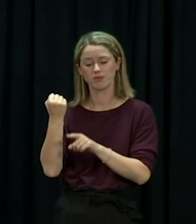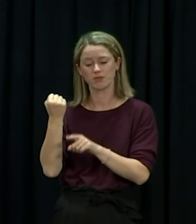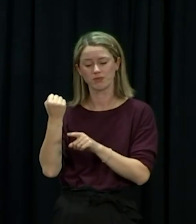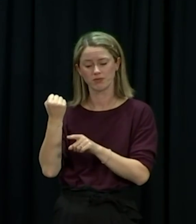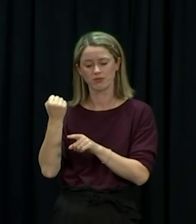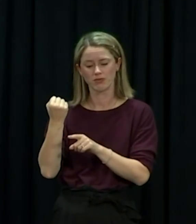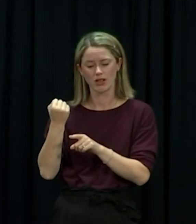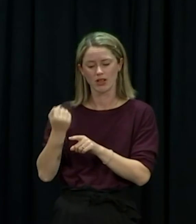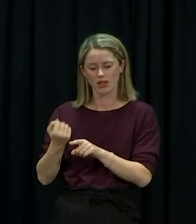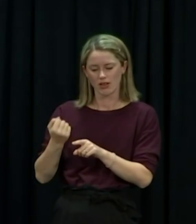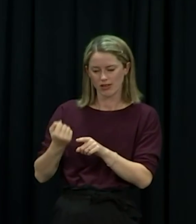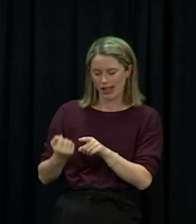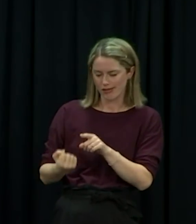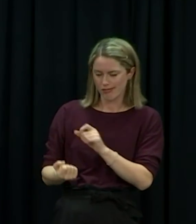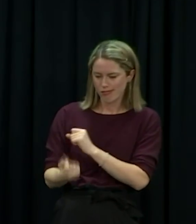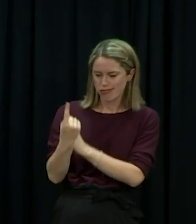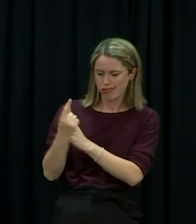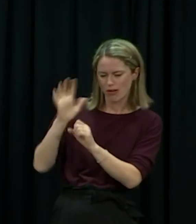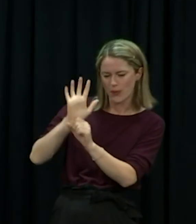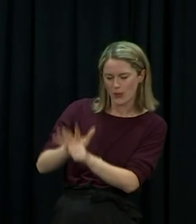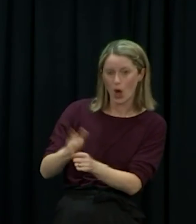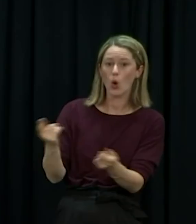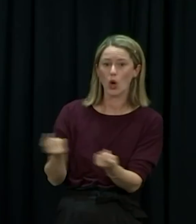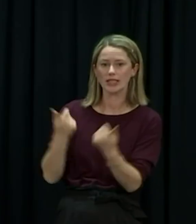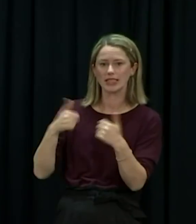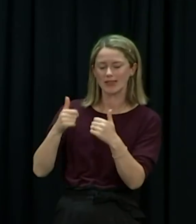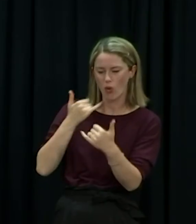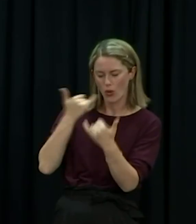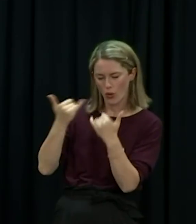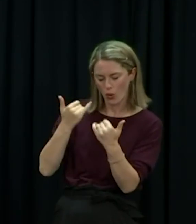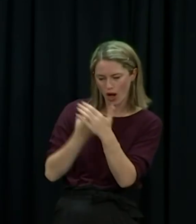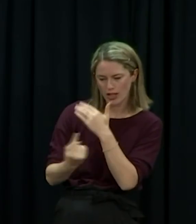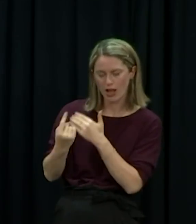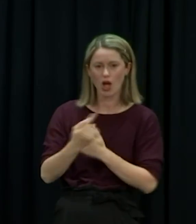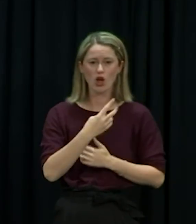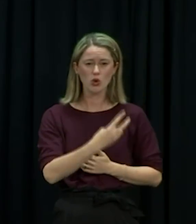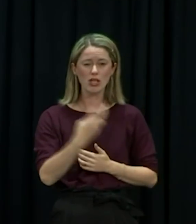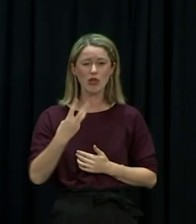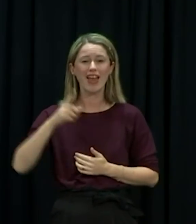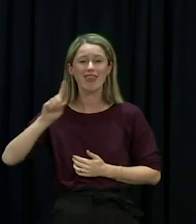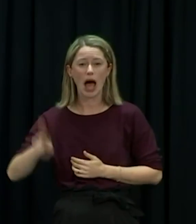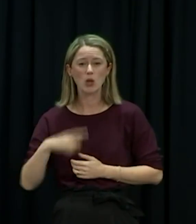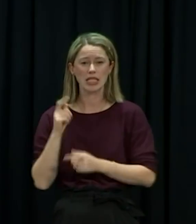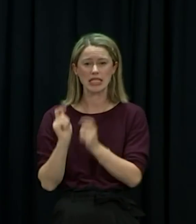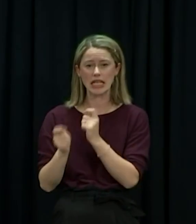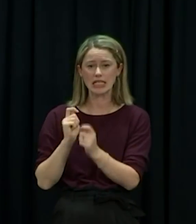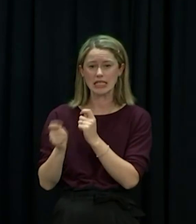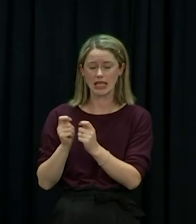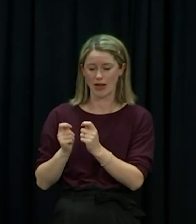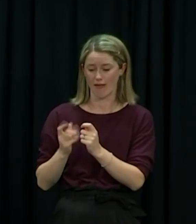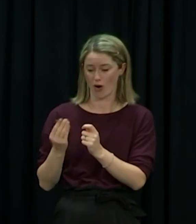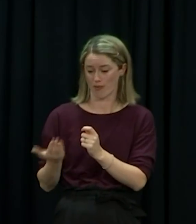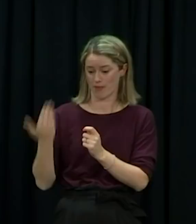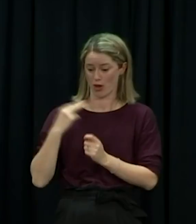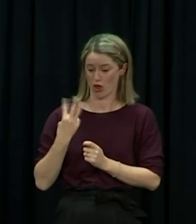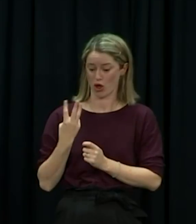our tried and true method of stamping out the virus working. More than 23,000 tests have been done since the first cases were reported